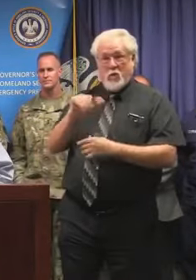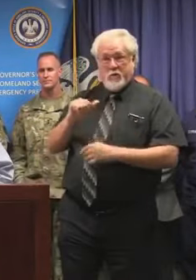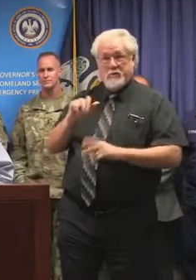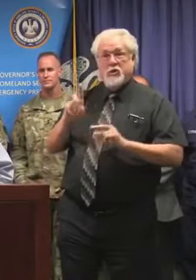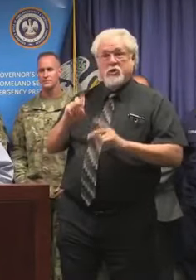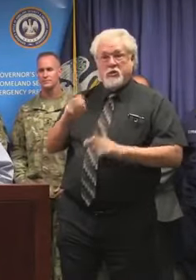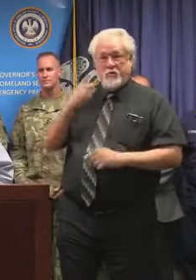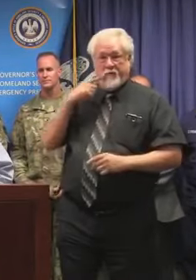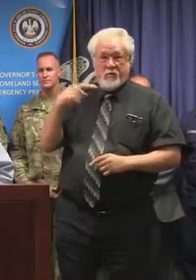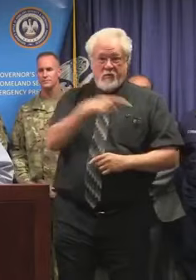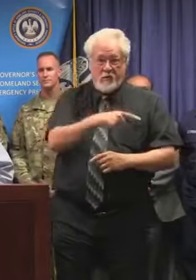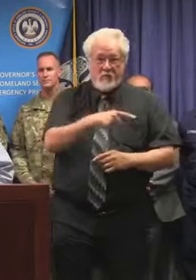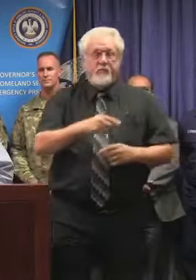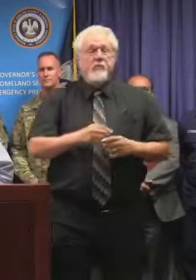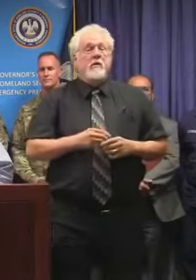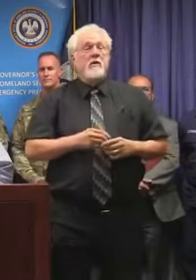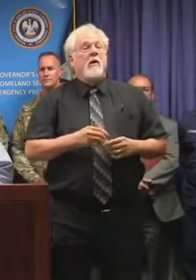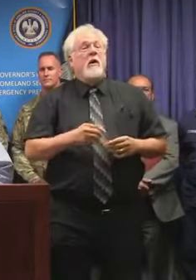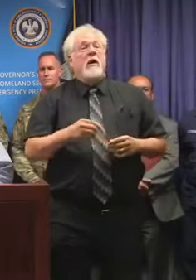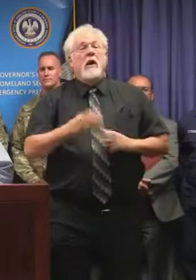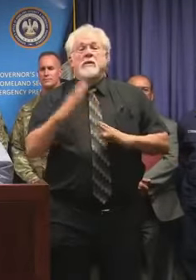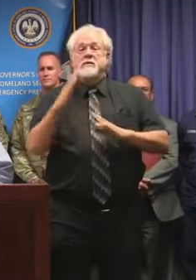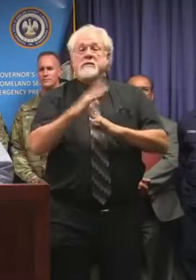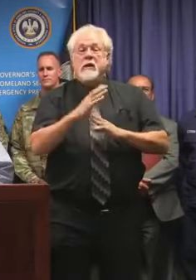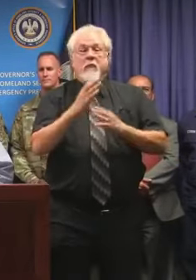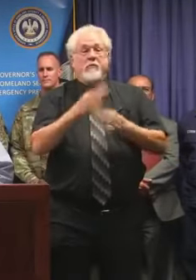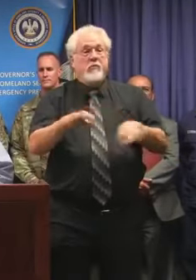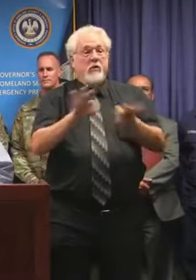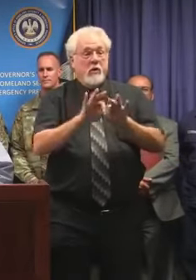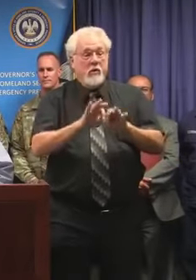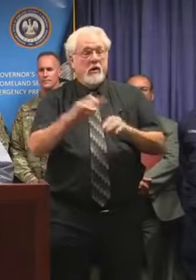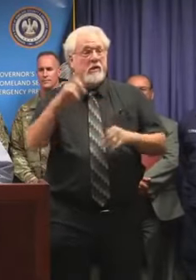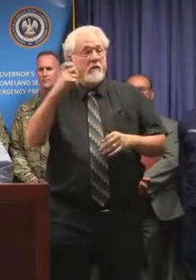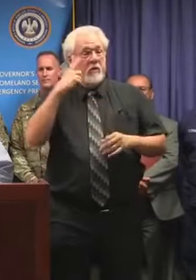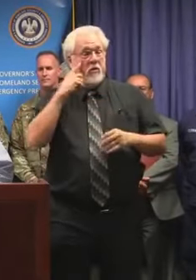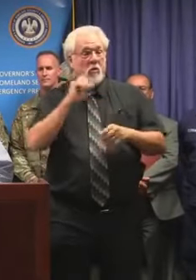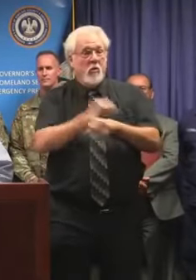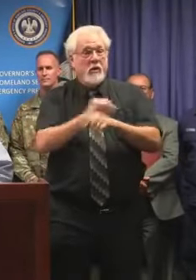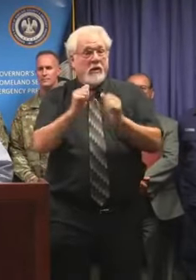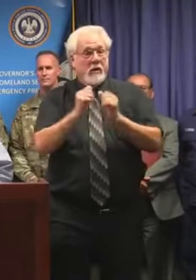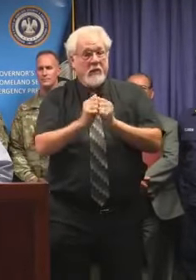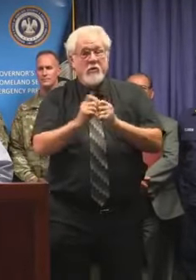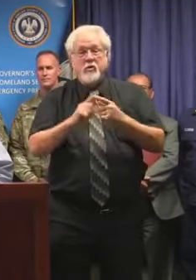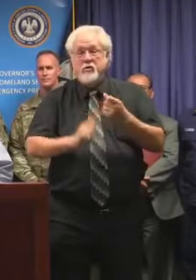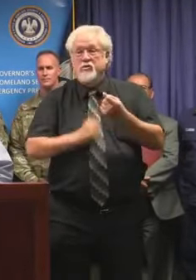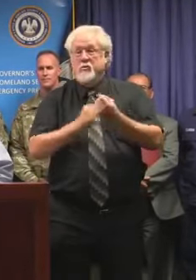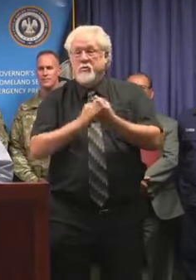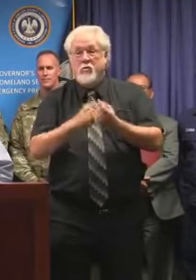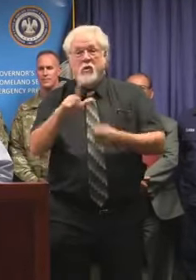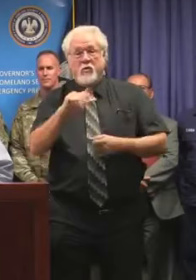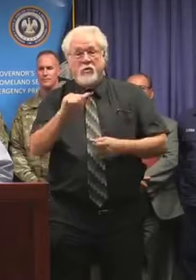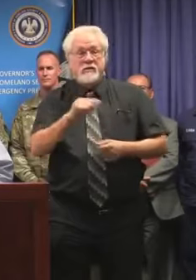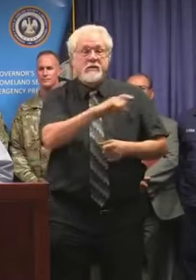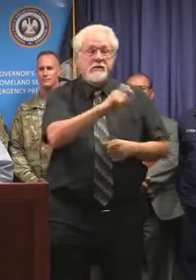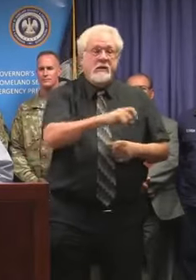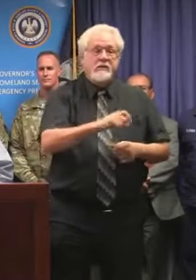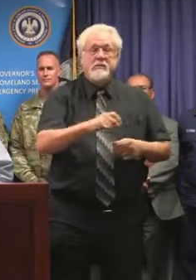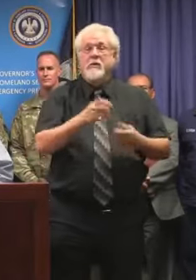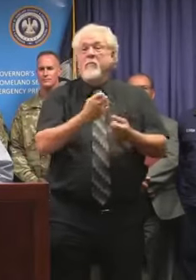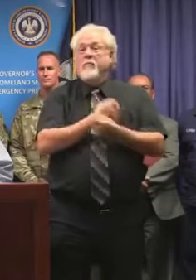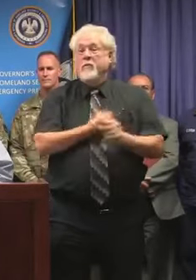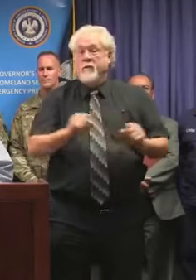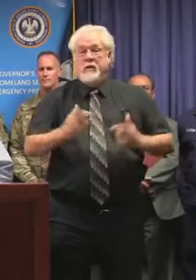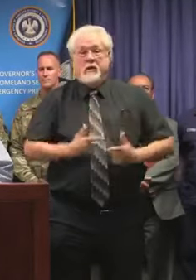is doing to support Texas right now. Top priority for the federal government as we work together to support Louisiana and Texas, protecting lives and safety